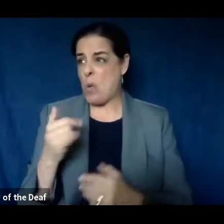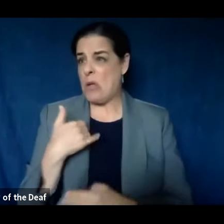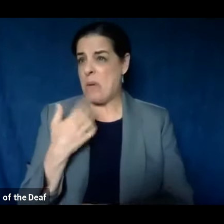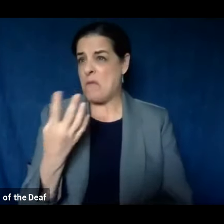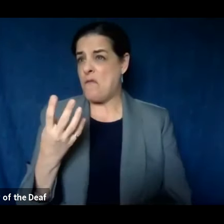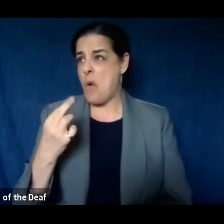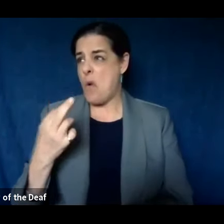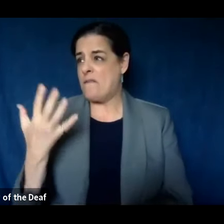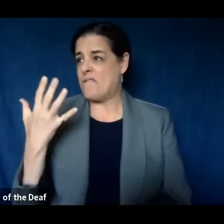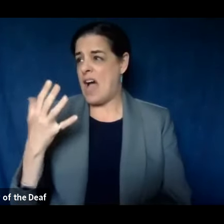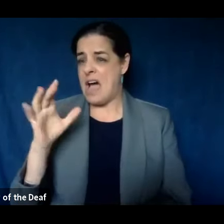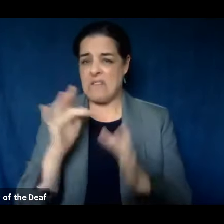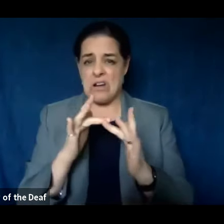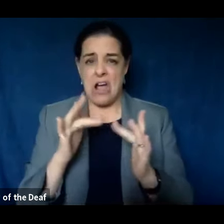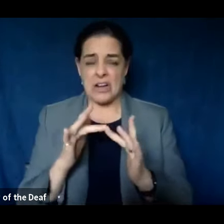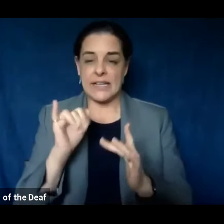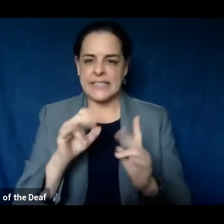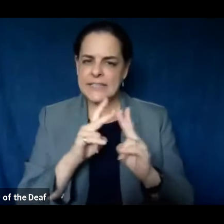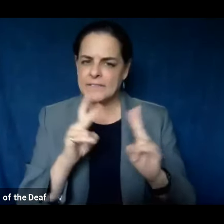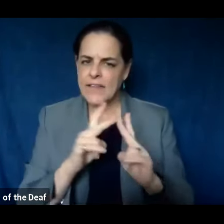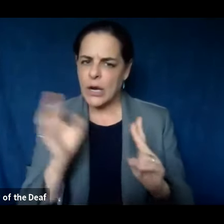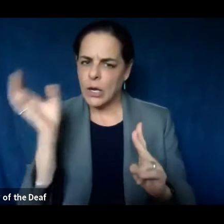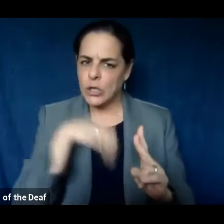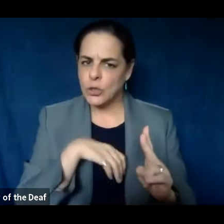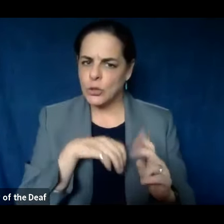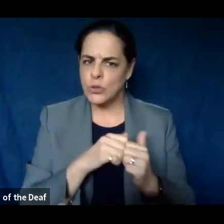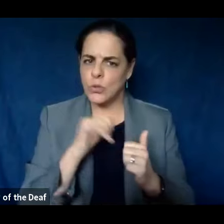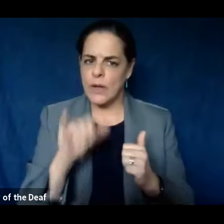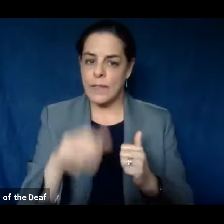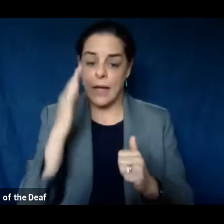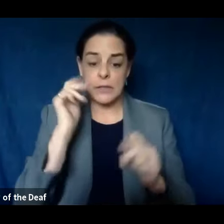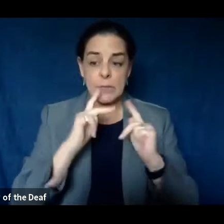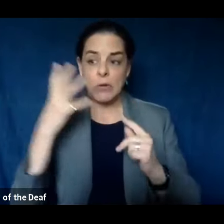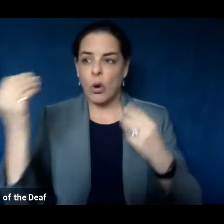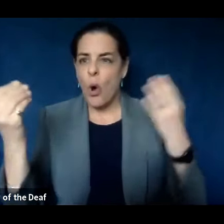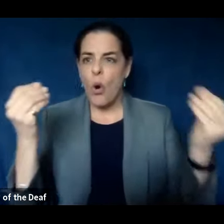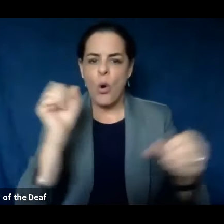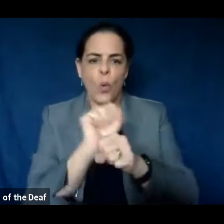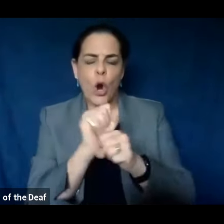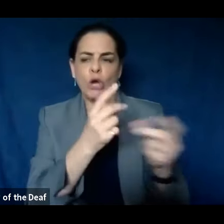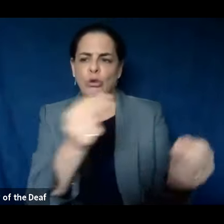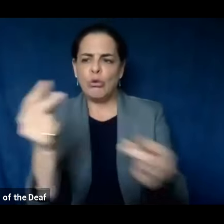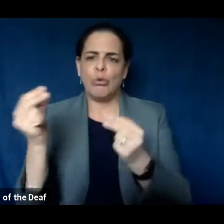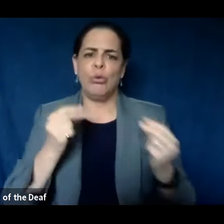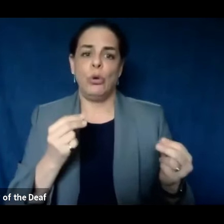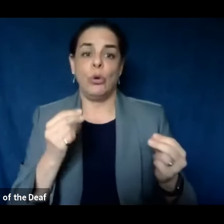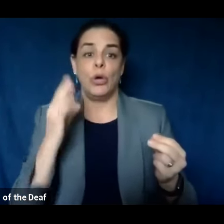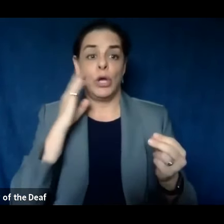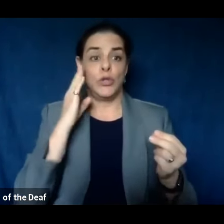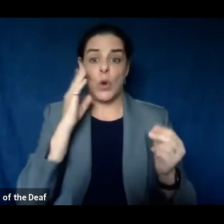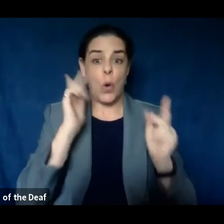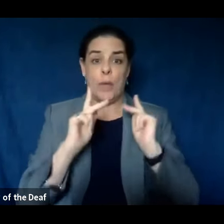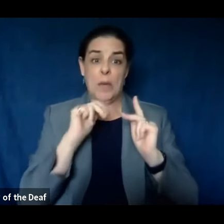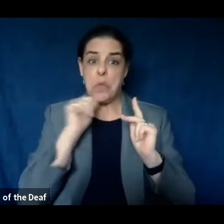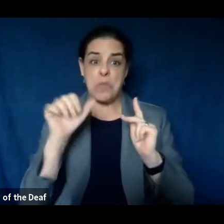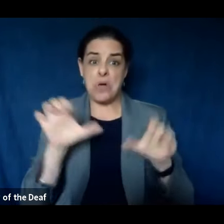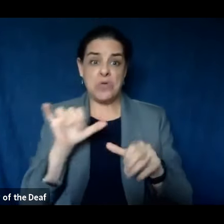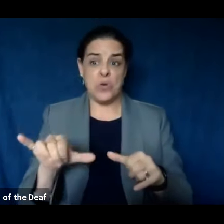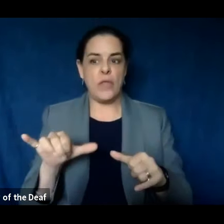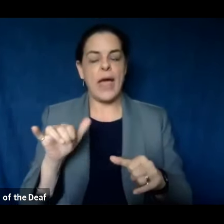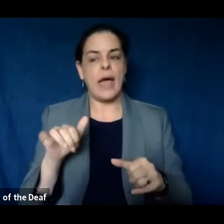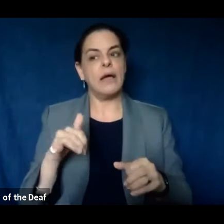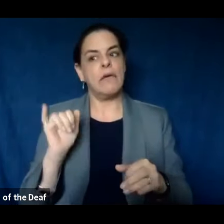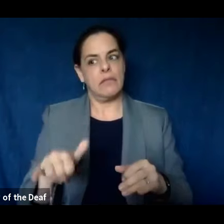is really unusual in a contact tracing situation because people are going to work and doing lots of things. So we know people weren't doing that. We're encouraged by